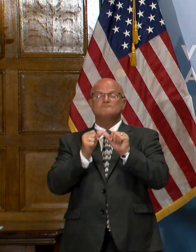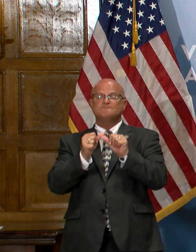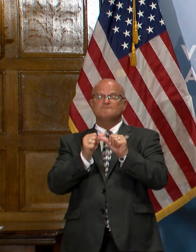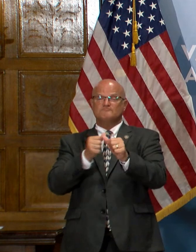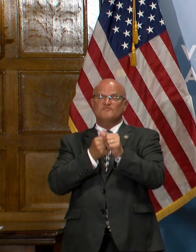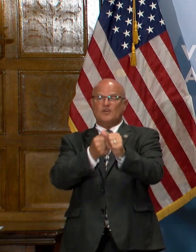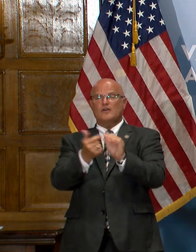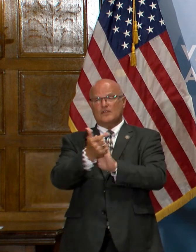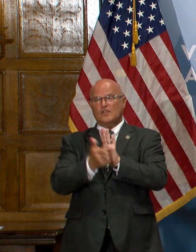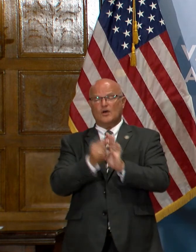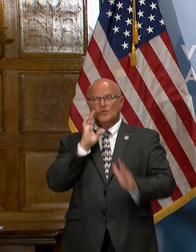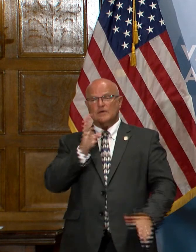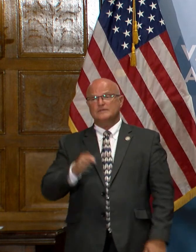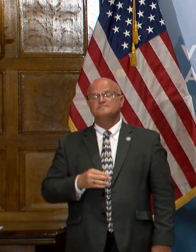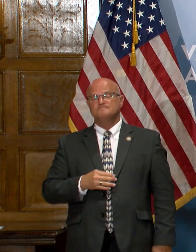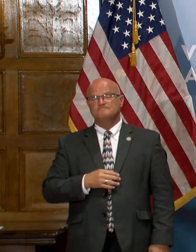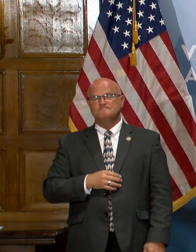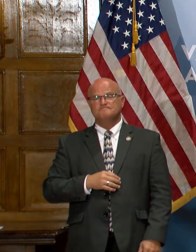continue to follow that law.